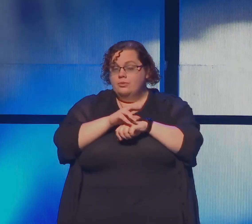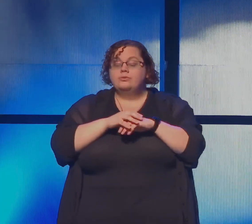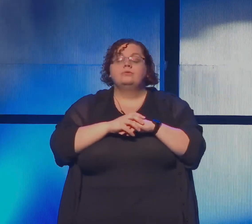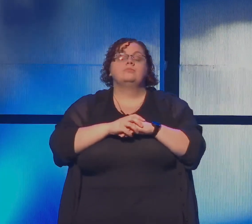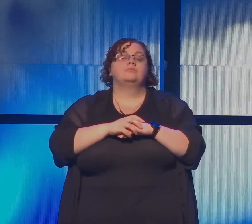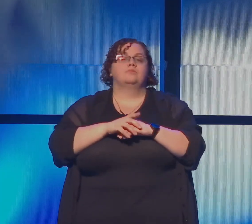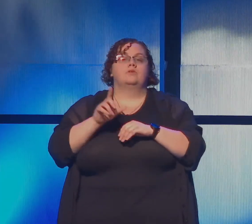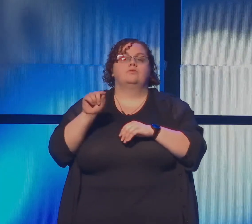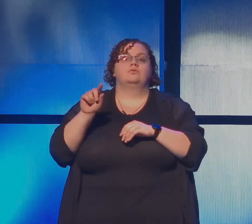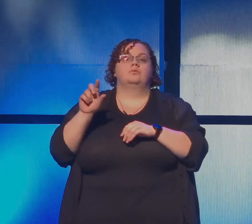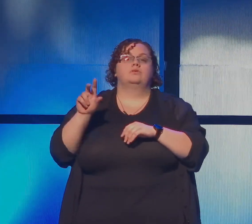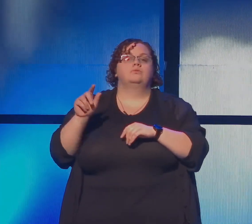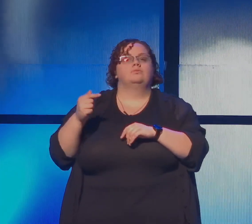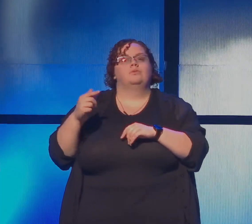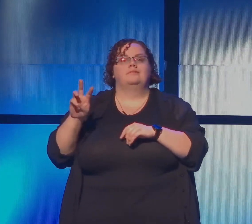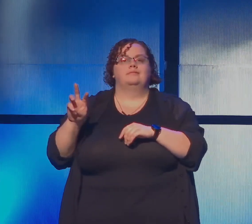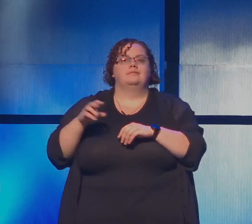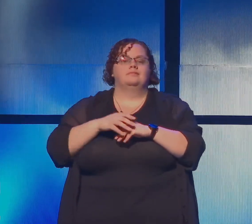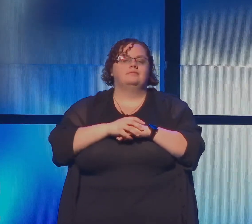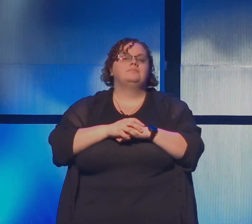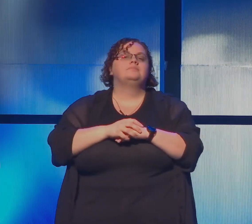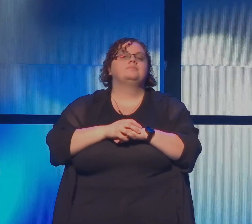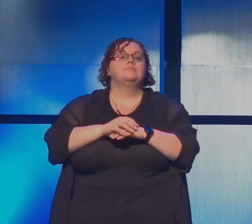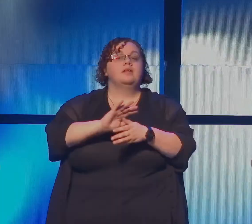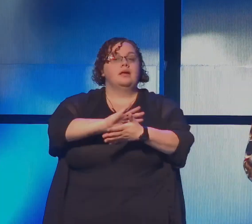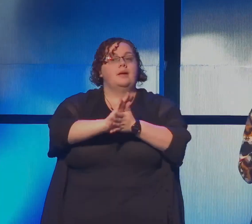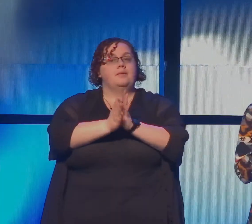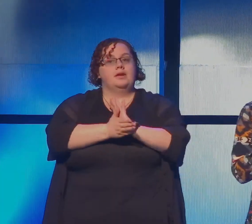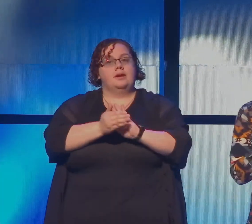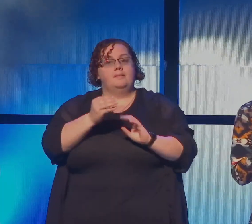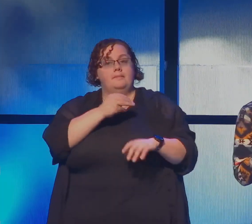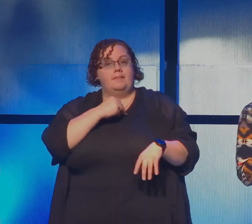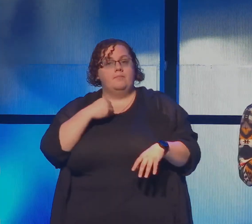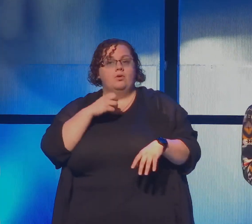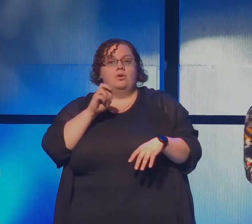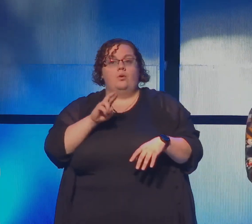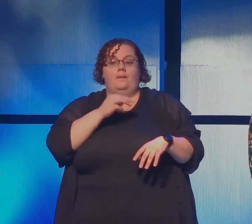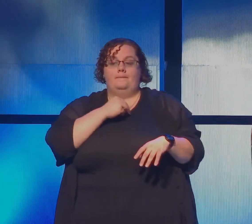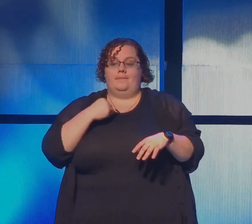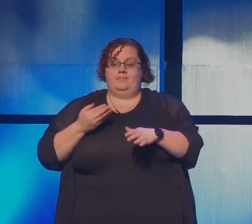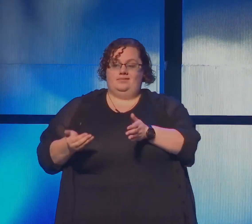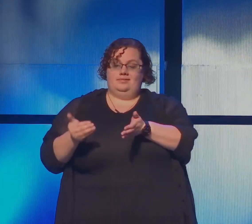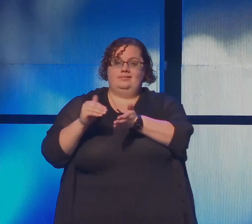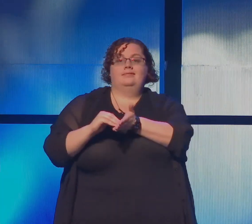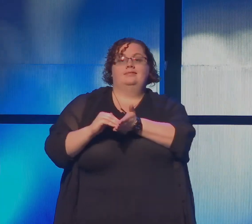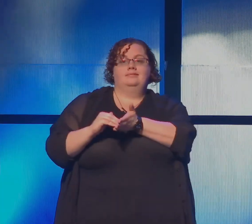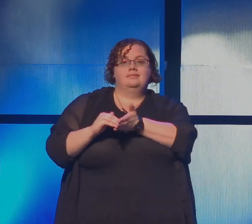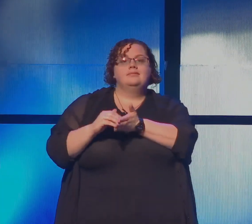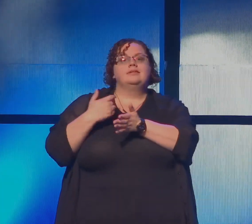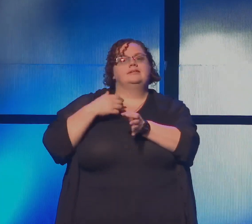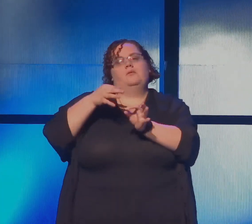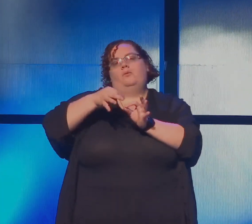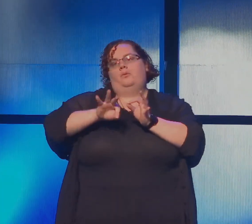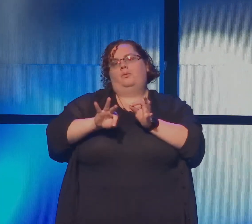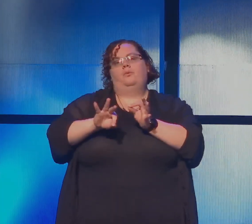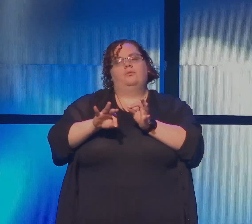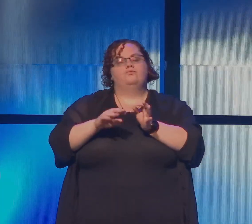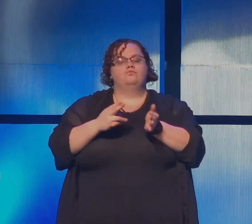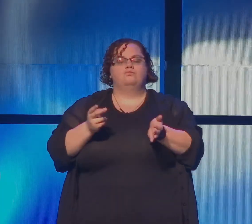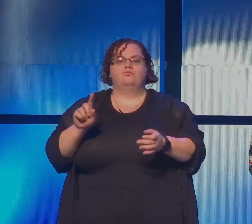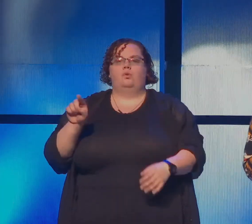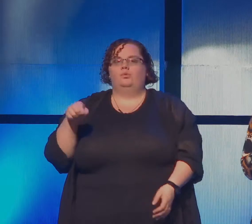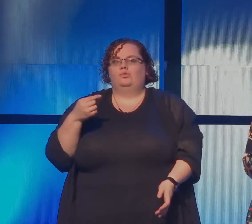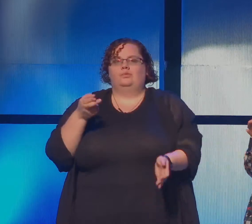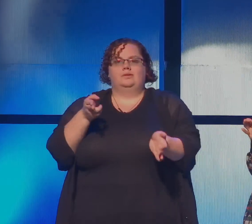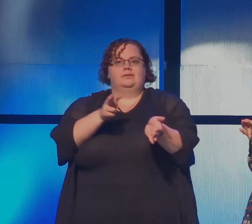in 2026. And becoming a member or renewing your membership is very simple. It is just